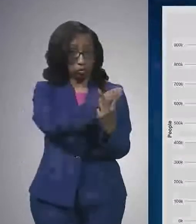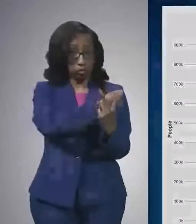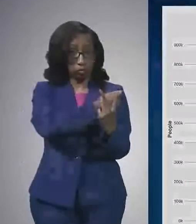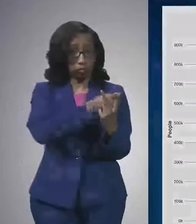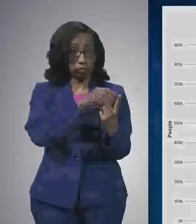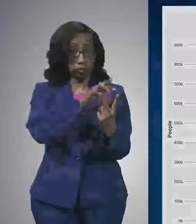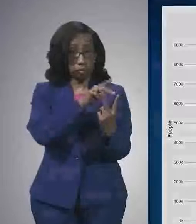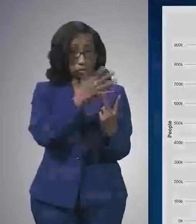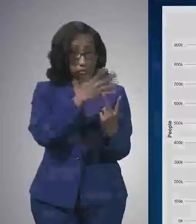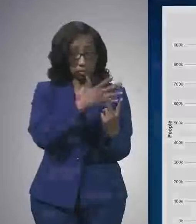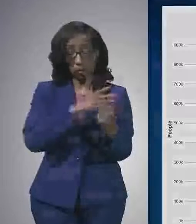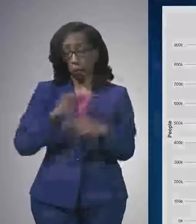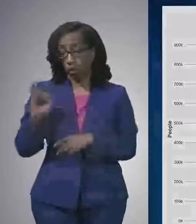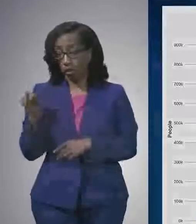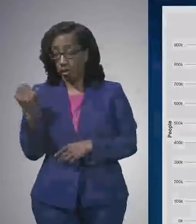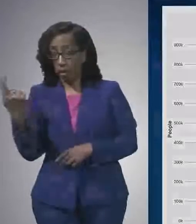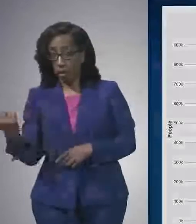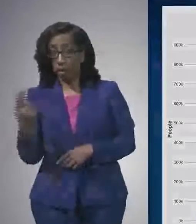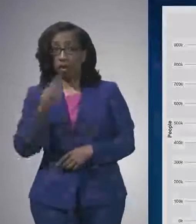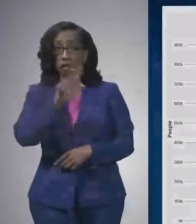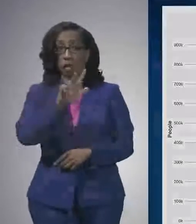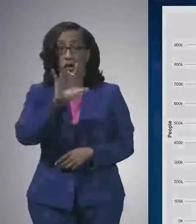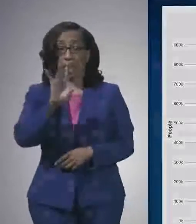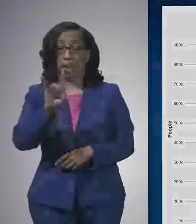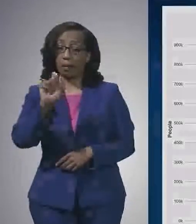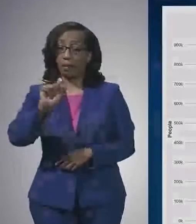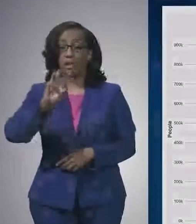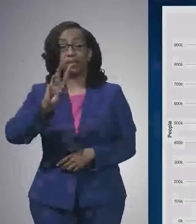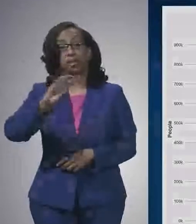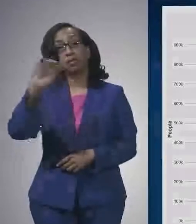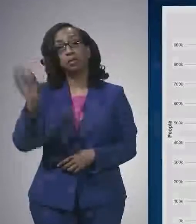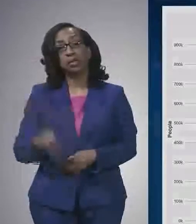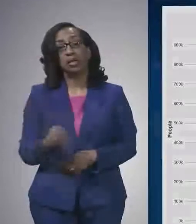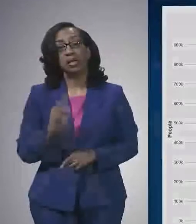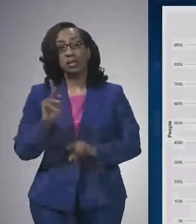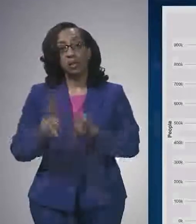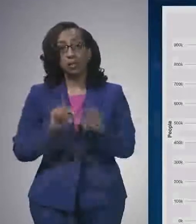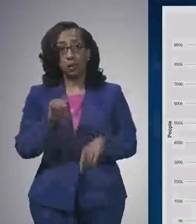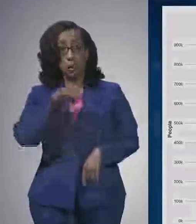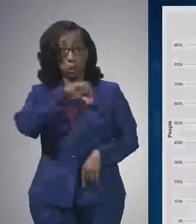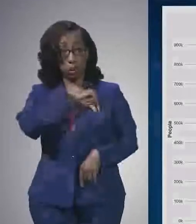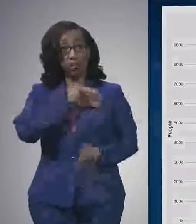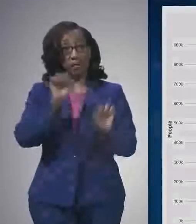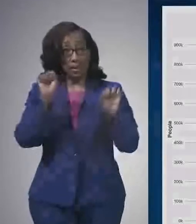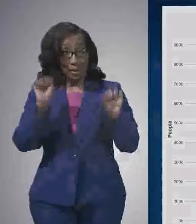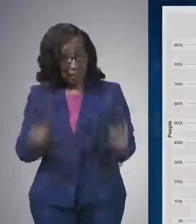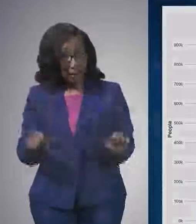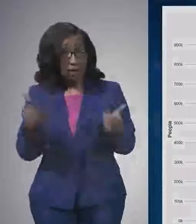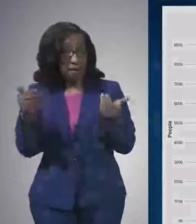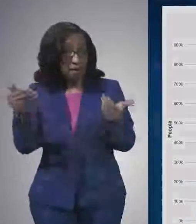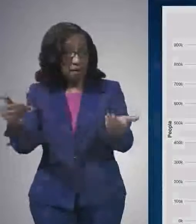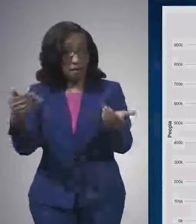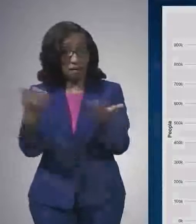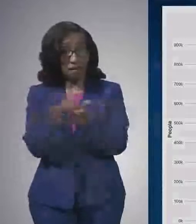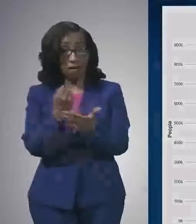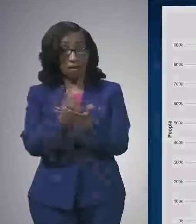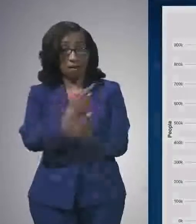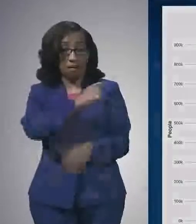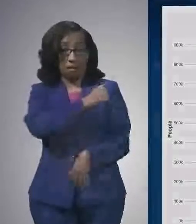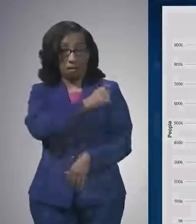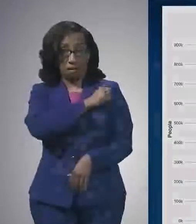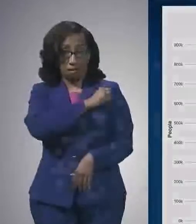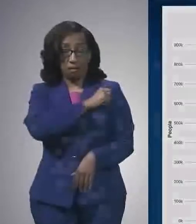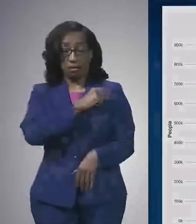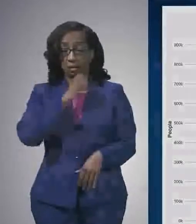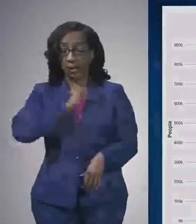is 36.8%. Of the eligible population, meaning that people are 12 years of age or